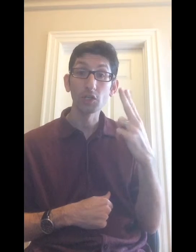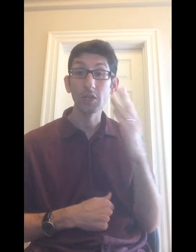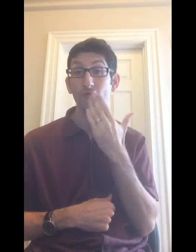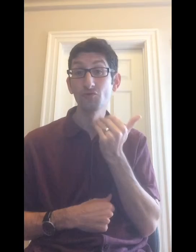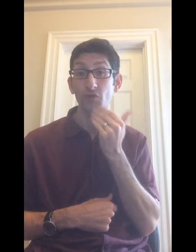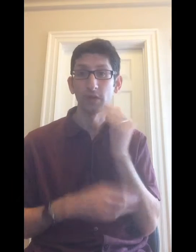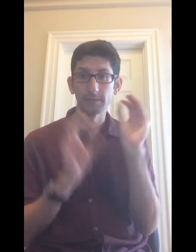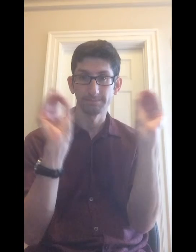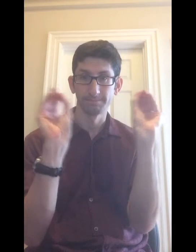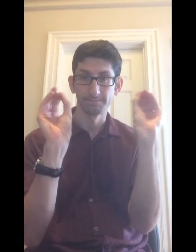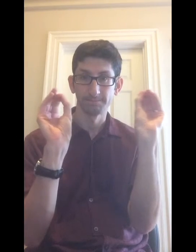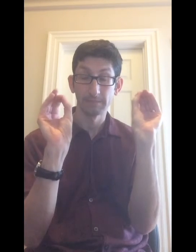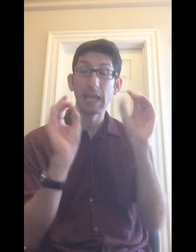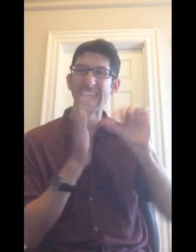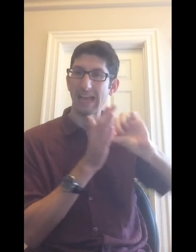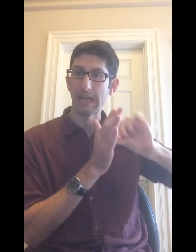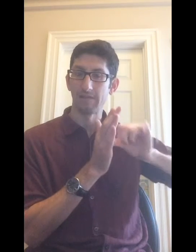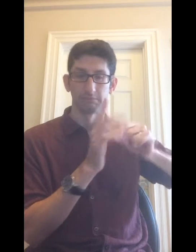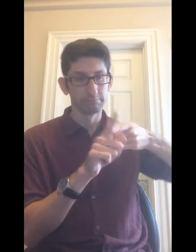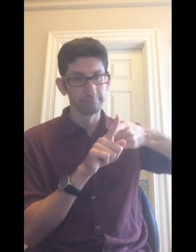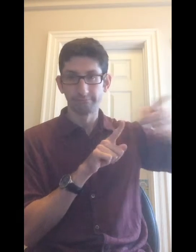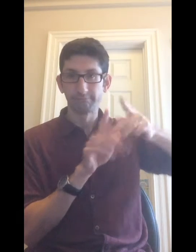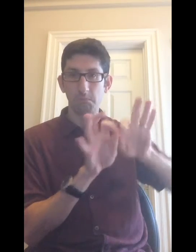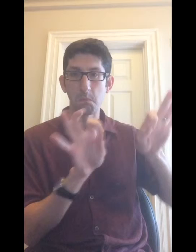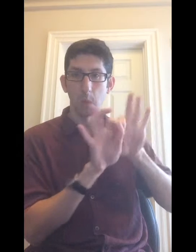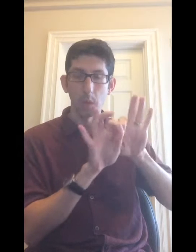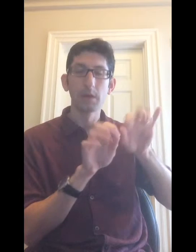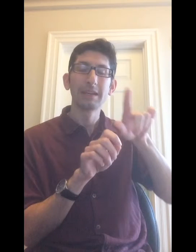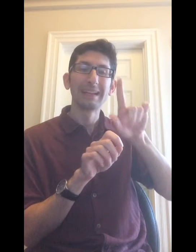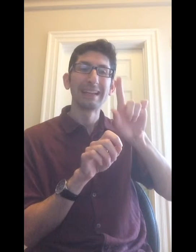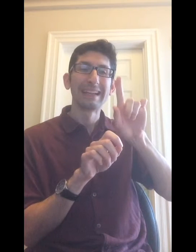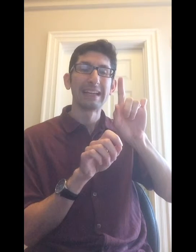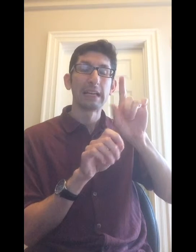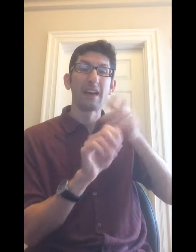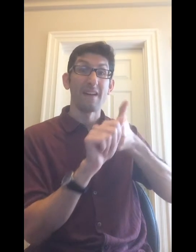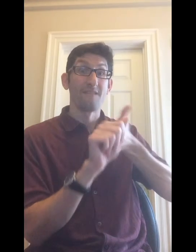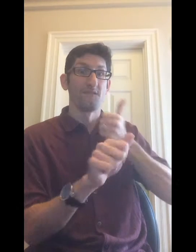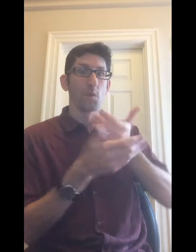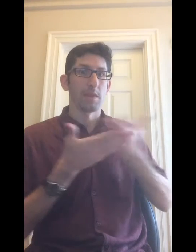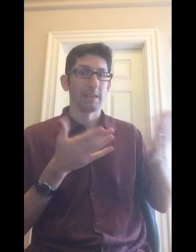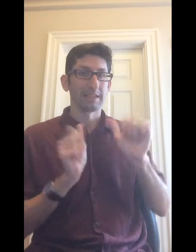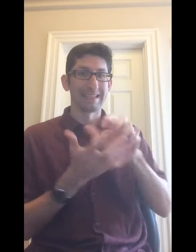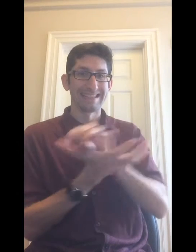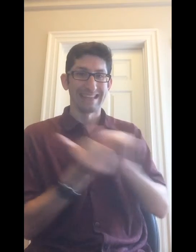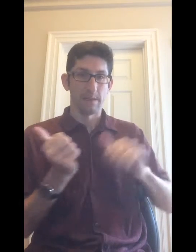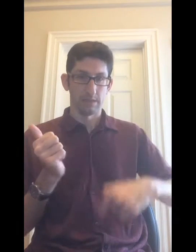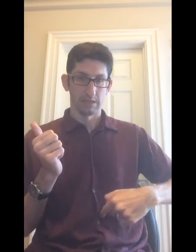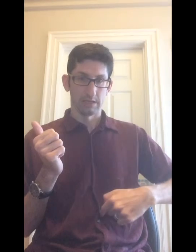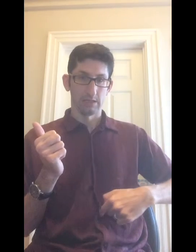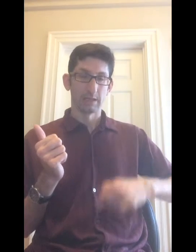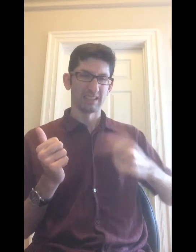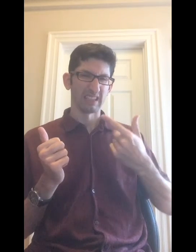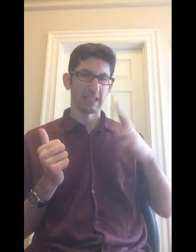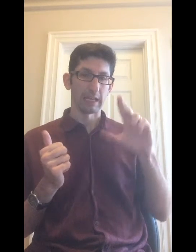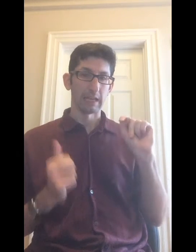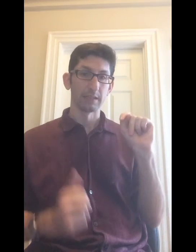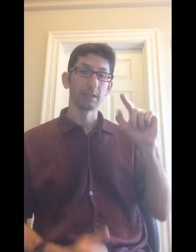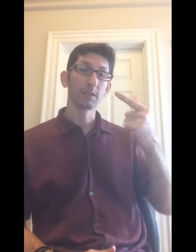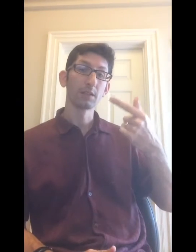special emphasis on the elimination of things that can damage the gut, like gluten, and foods that can cause inflammation, like